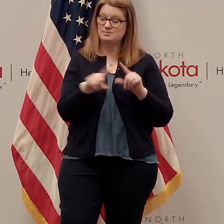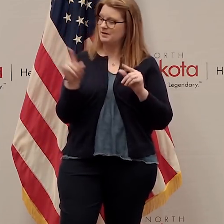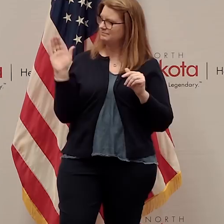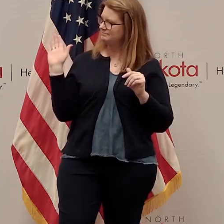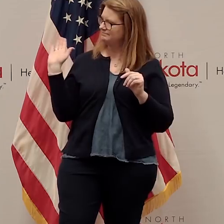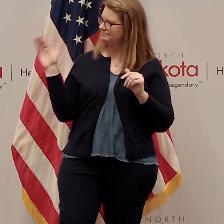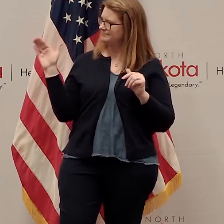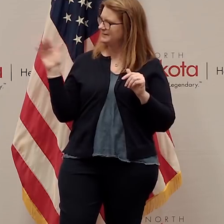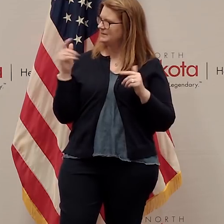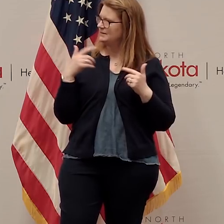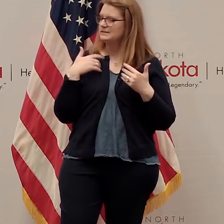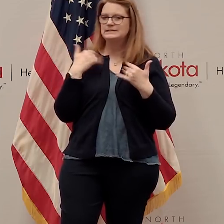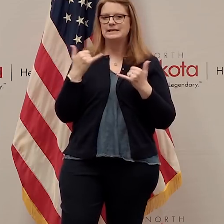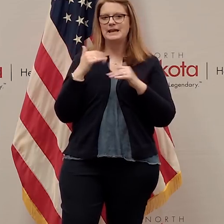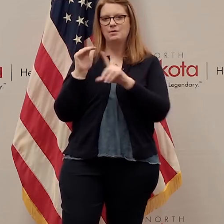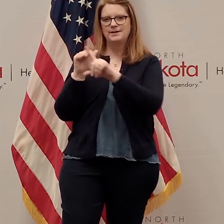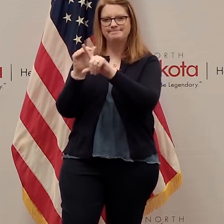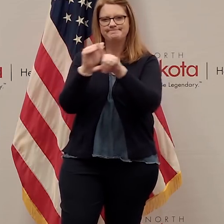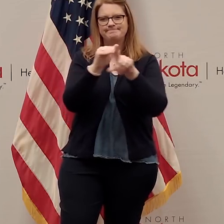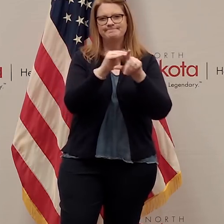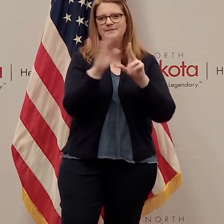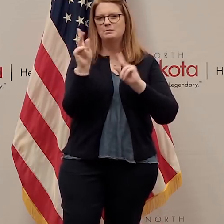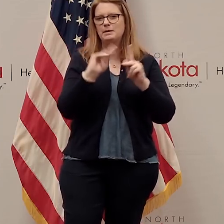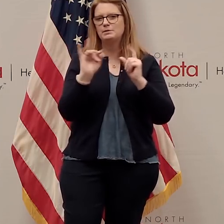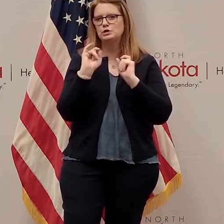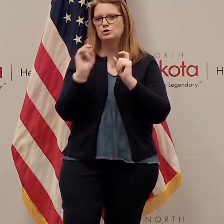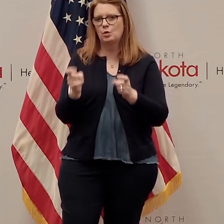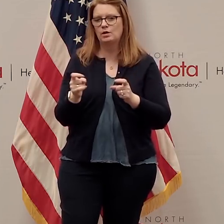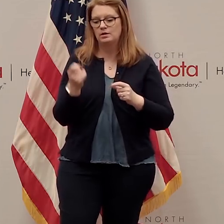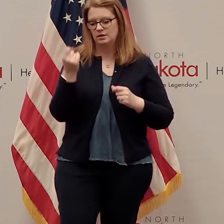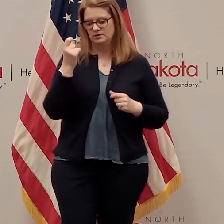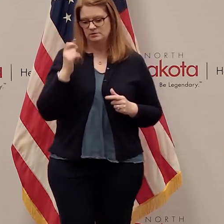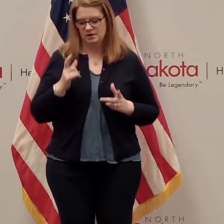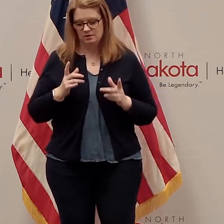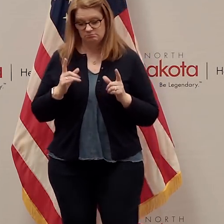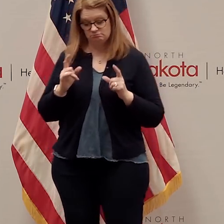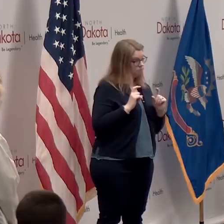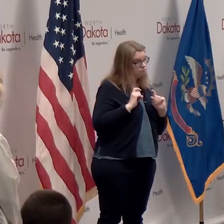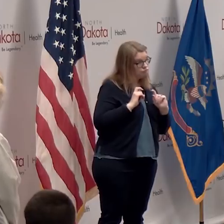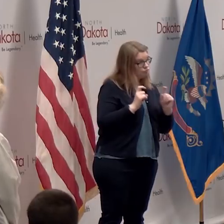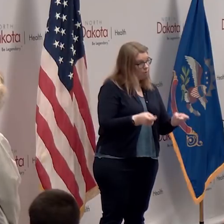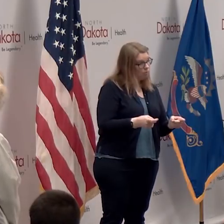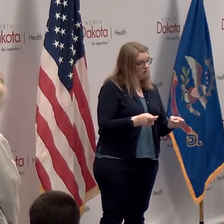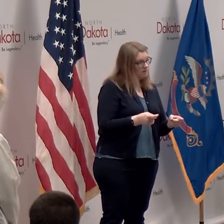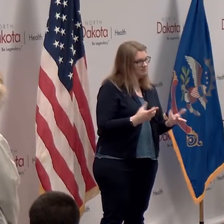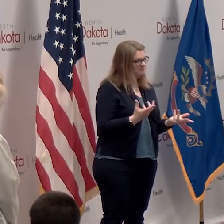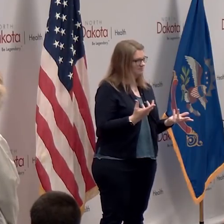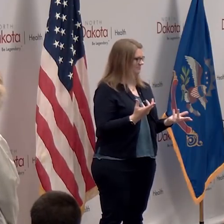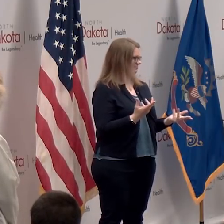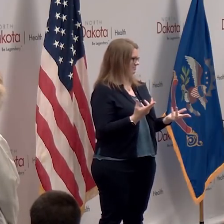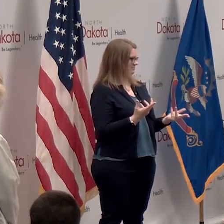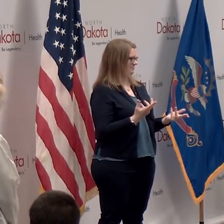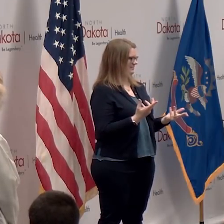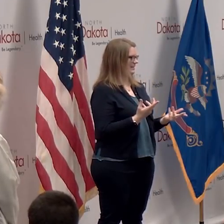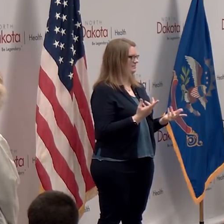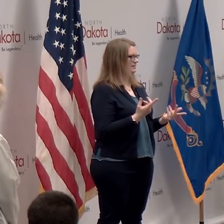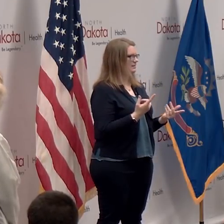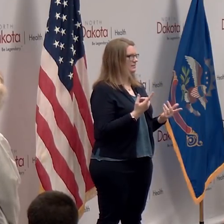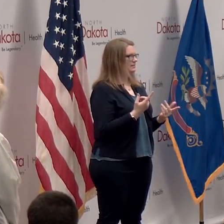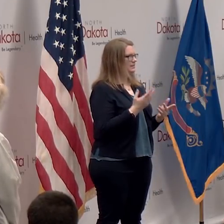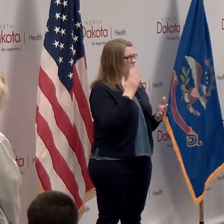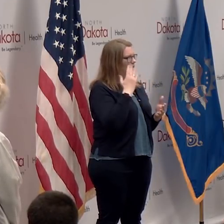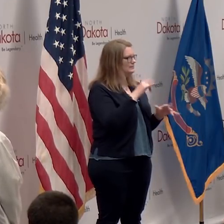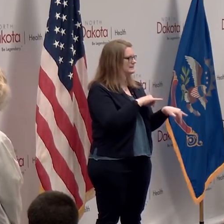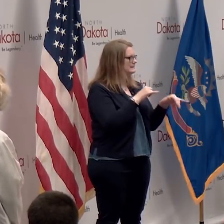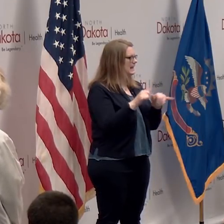We were putting a call out today for people to donate. When they donate, is this like we think of all the times that people may have